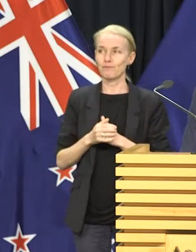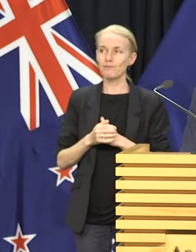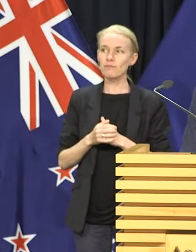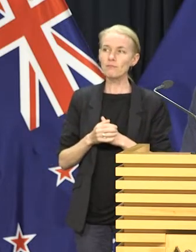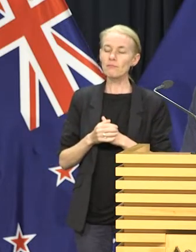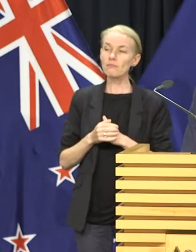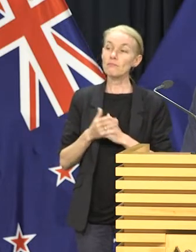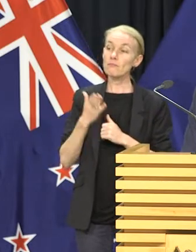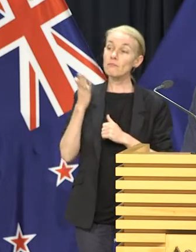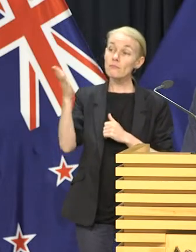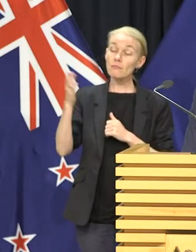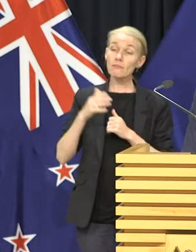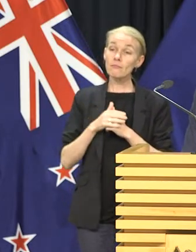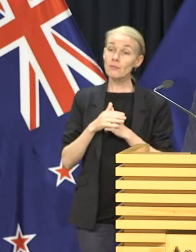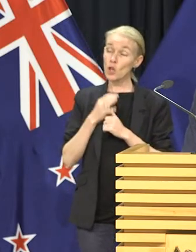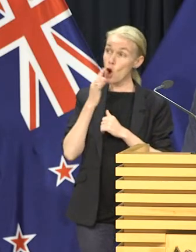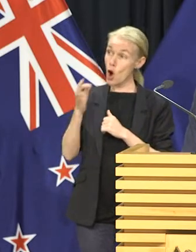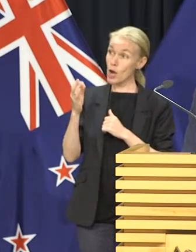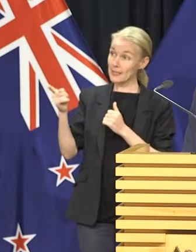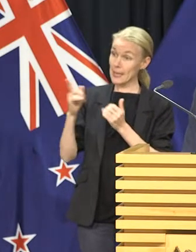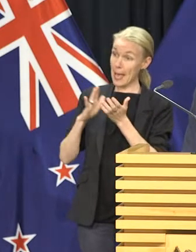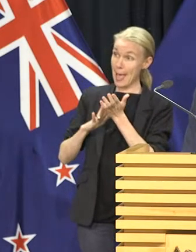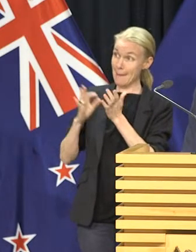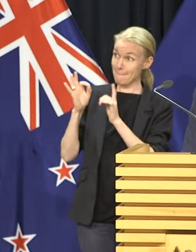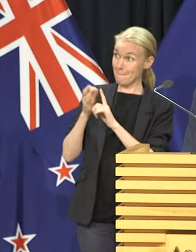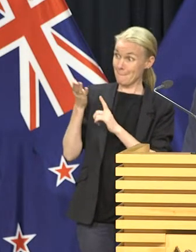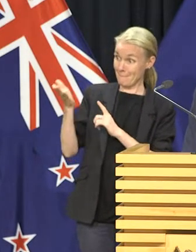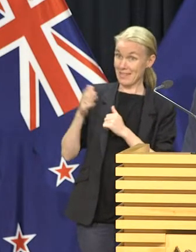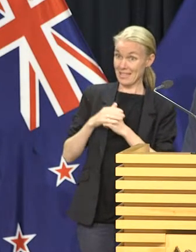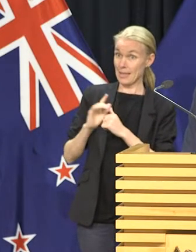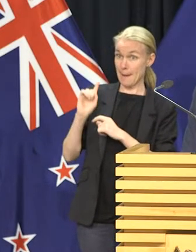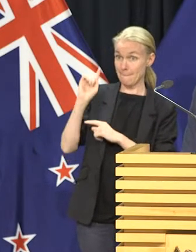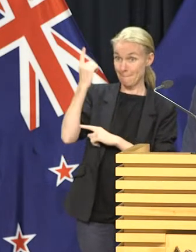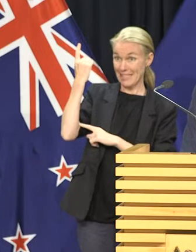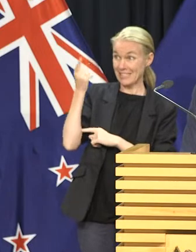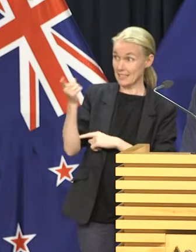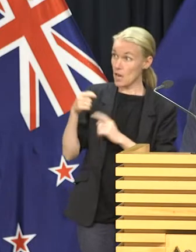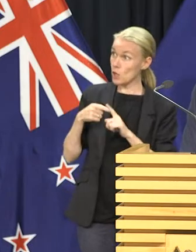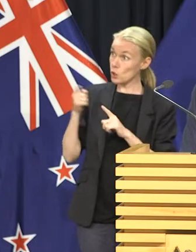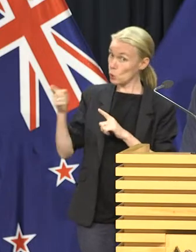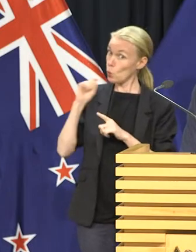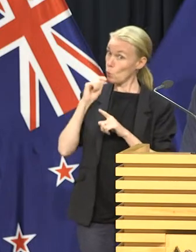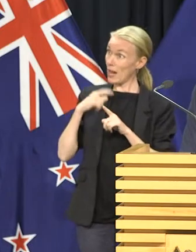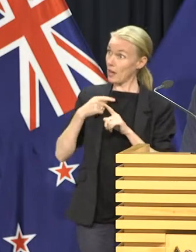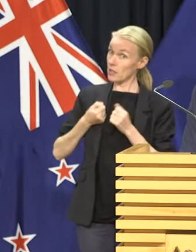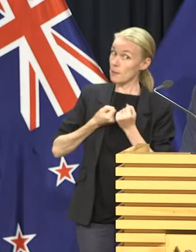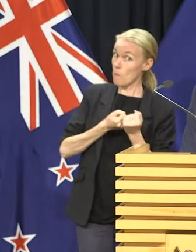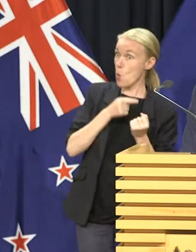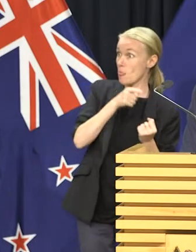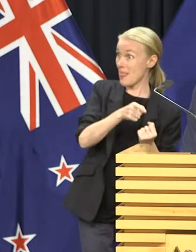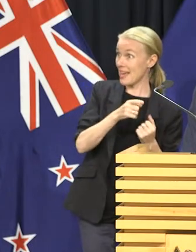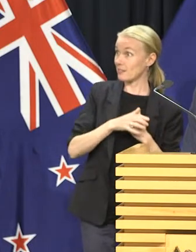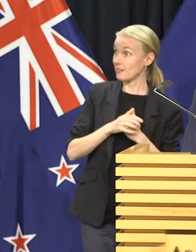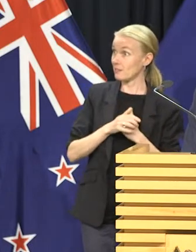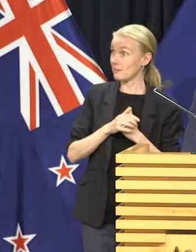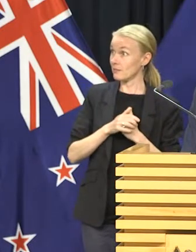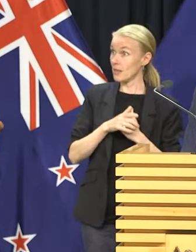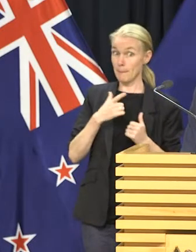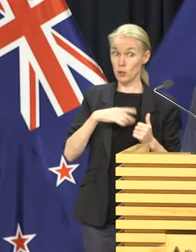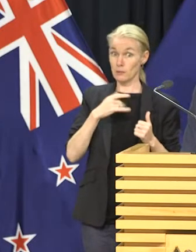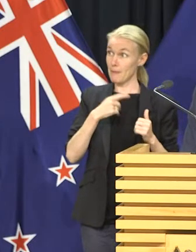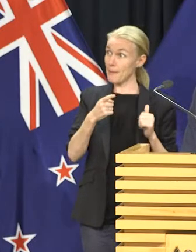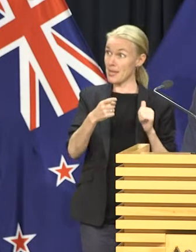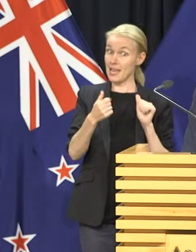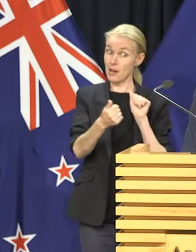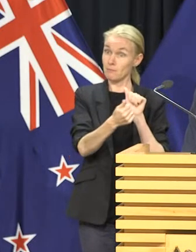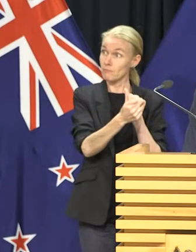Māori, will you be pushing this take to get self-testing for the HPV virus up and running? We've been talking